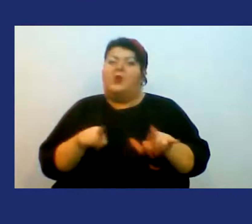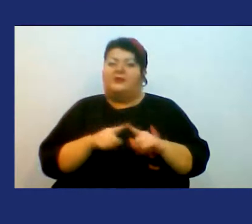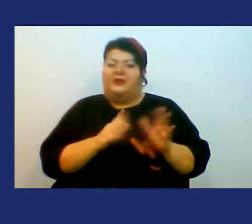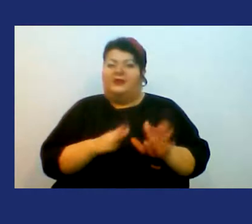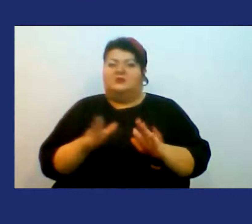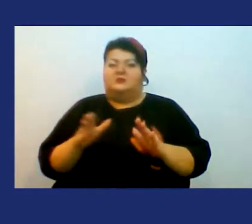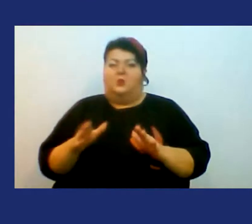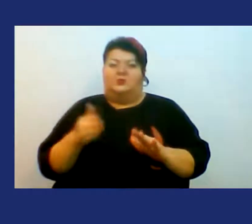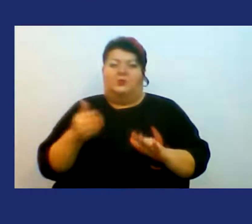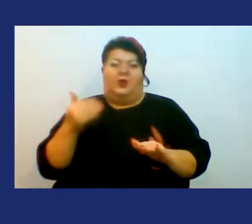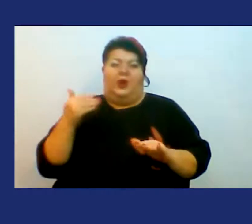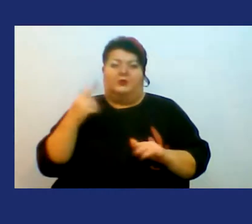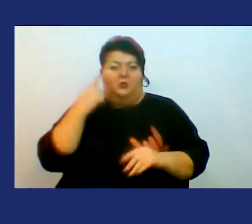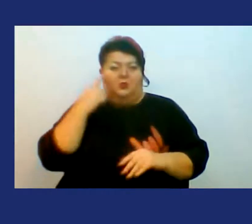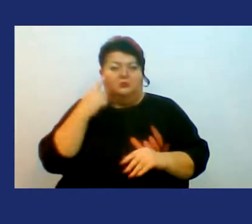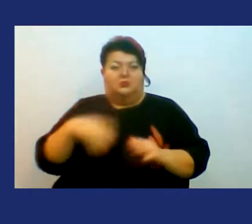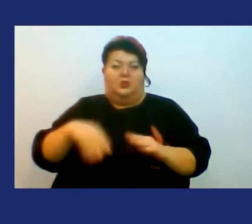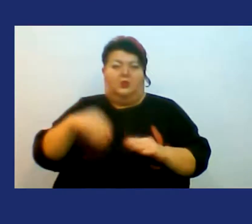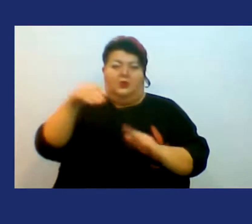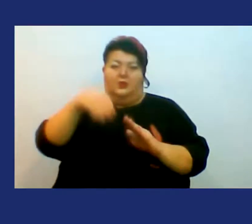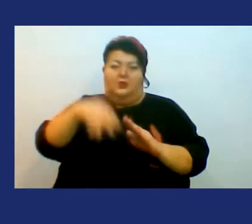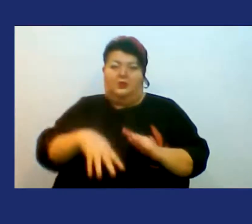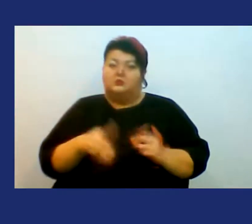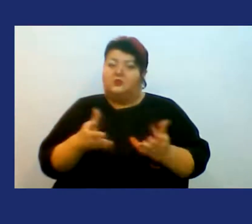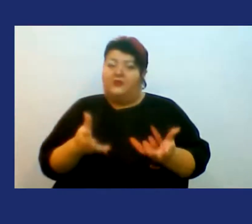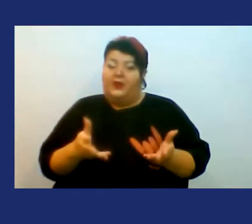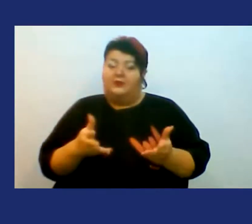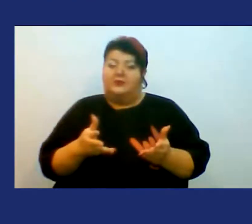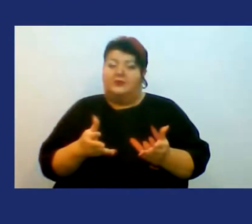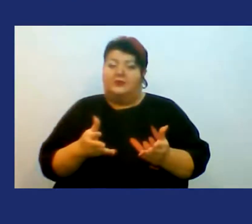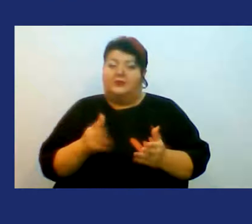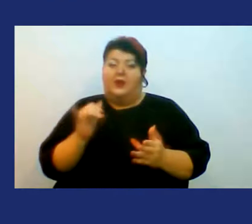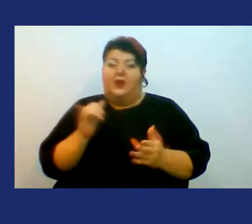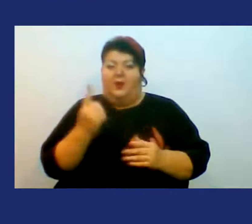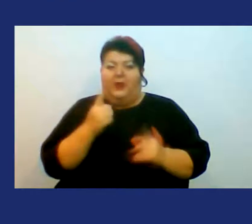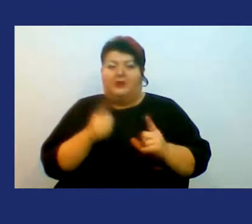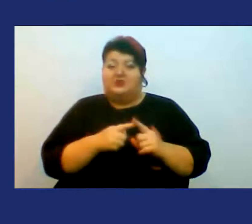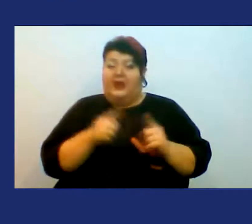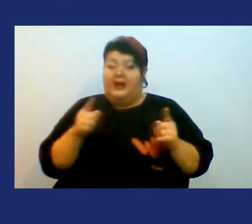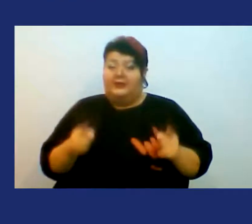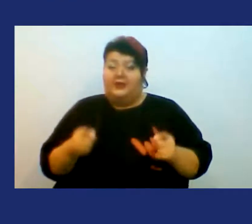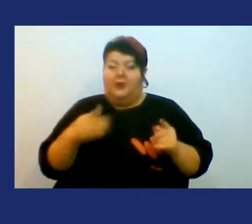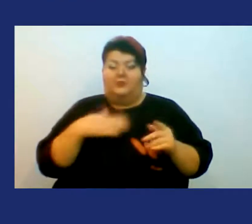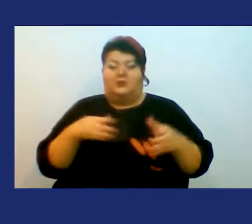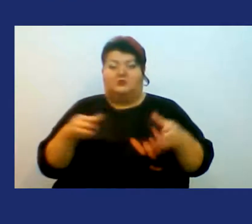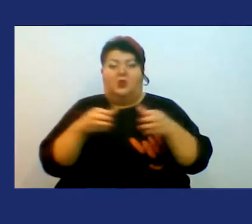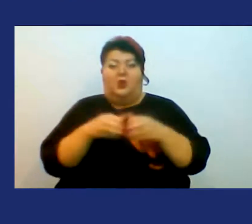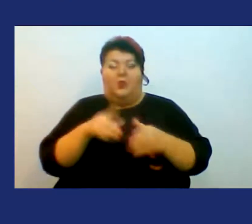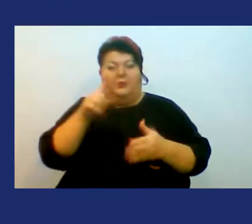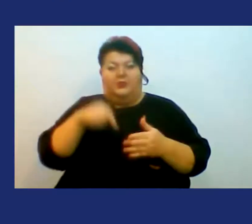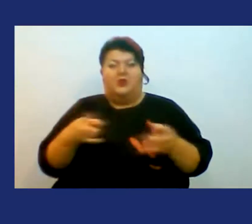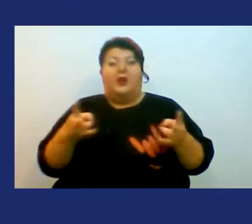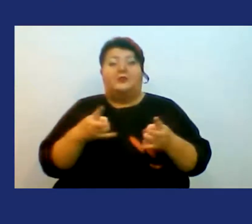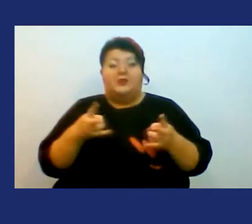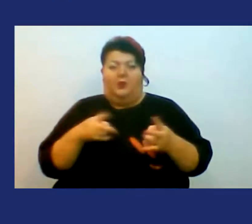persuade people to vote for your candidate. The second phase, really this year, was about trying to get our supporters to vote early, which is a new part